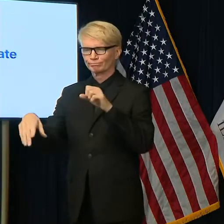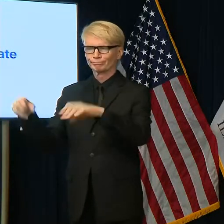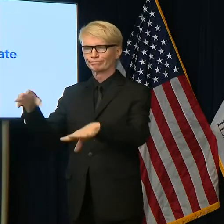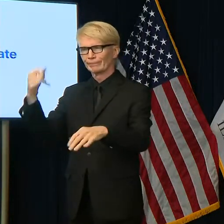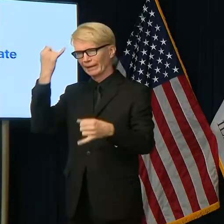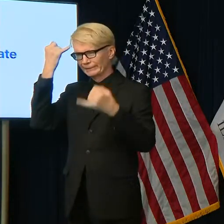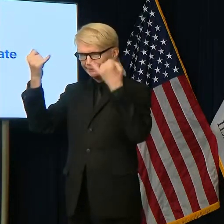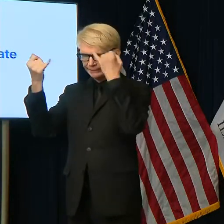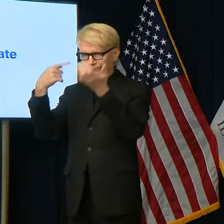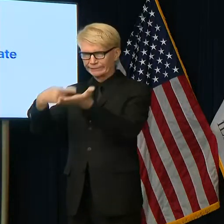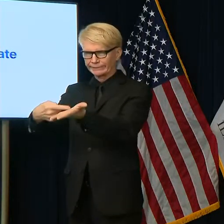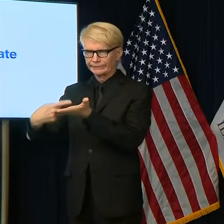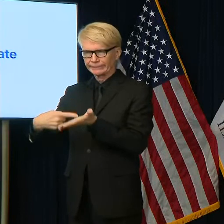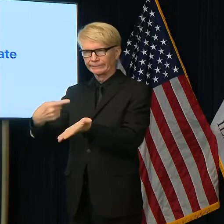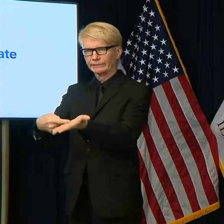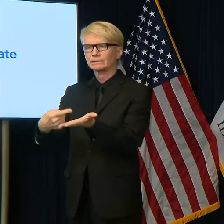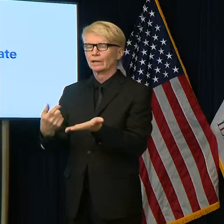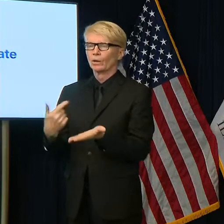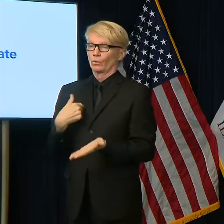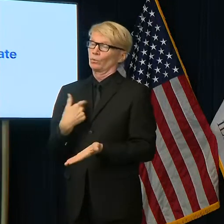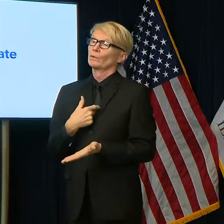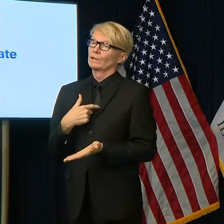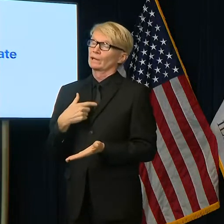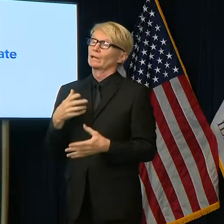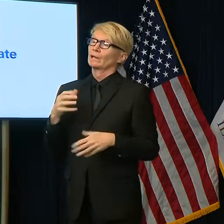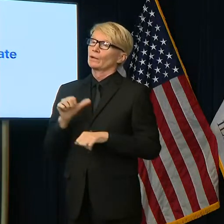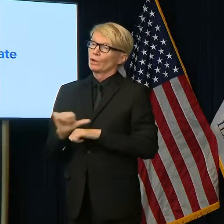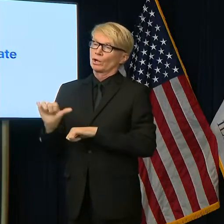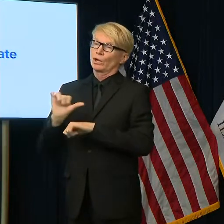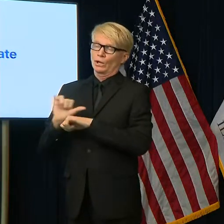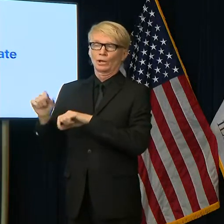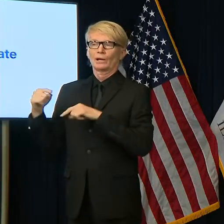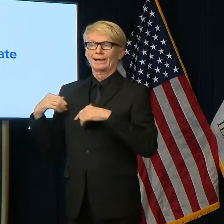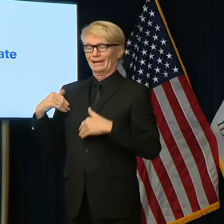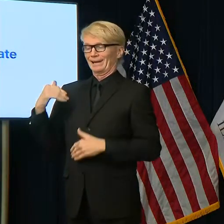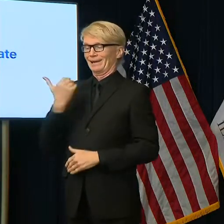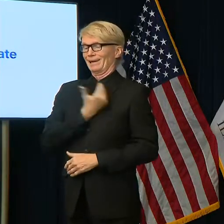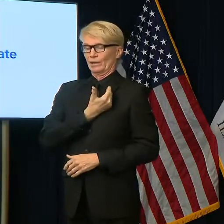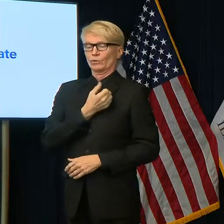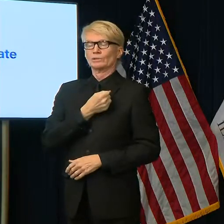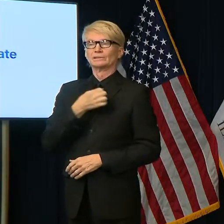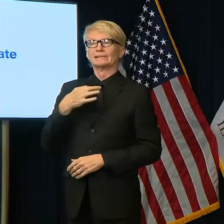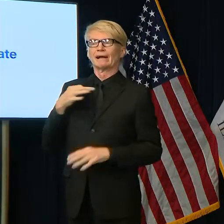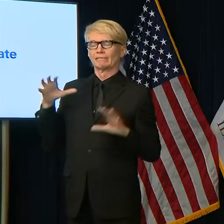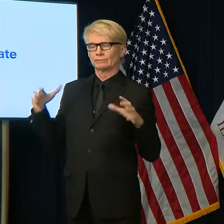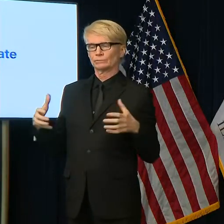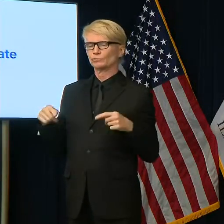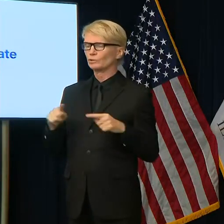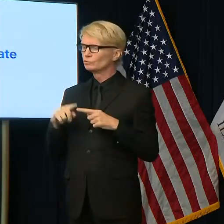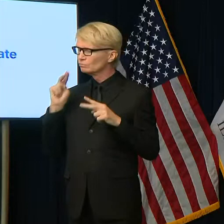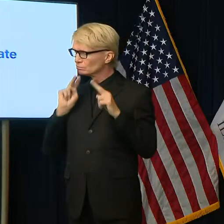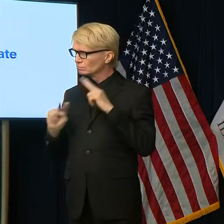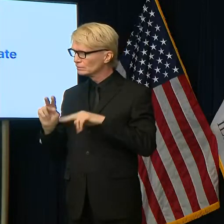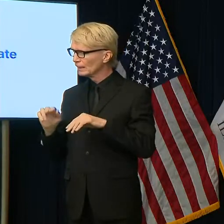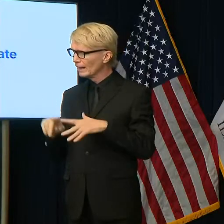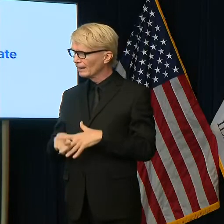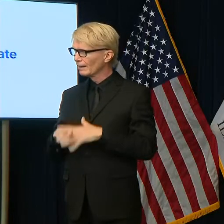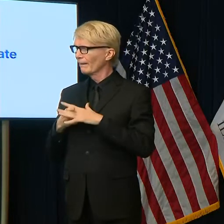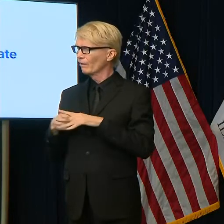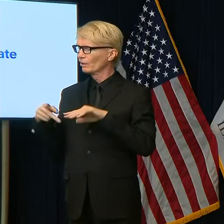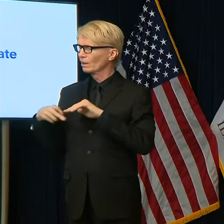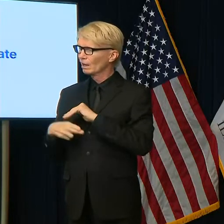table. As I've said, we've been working within the administration to find and implement cuts to